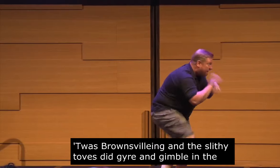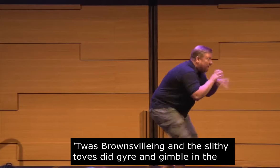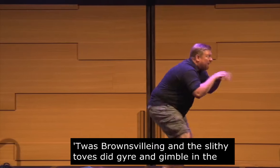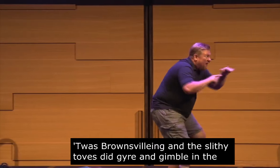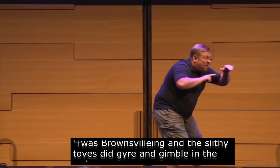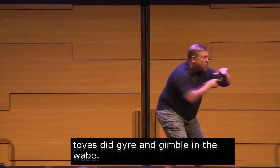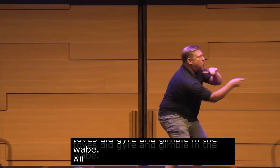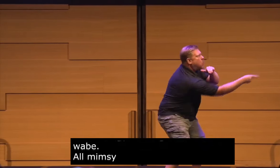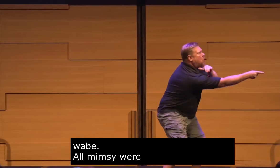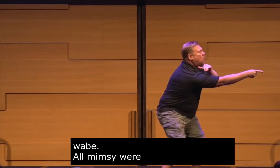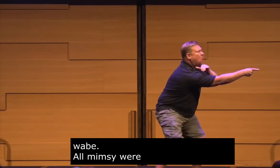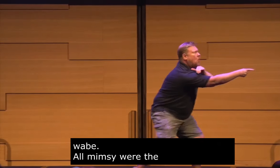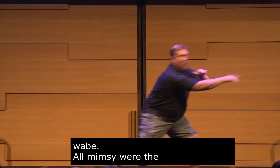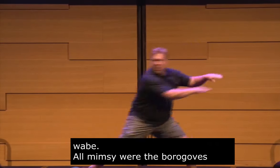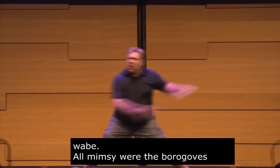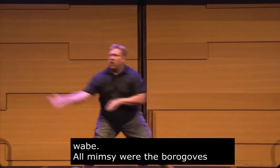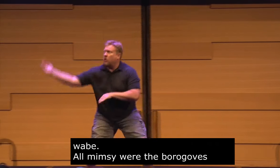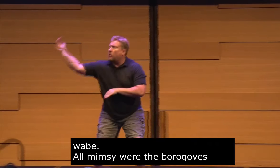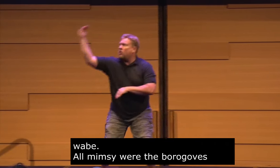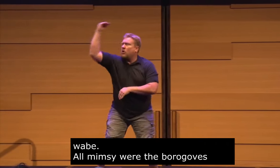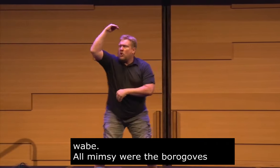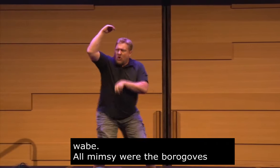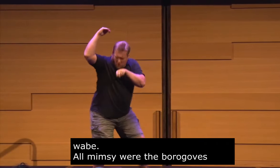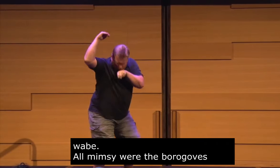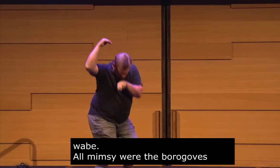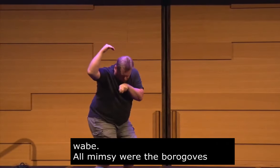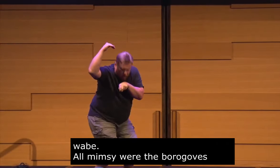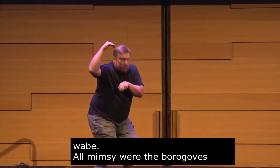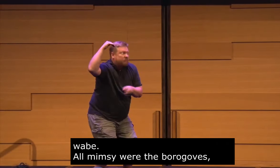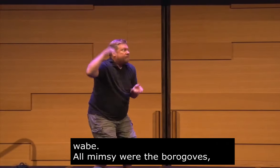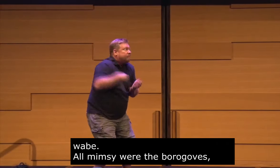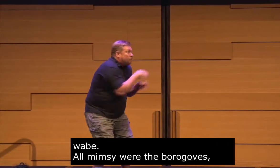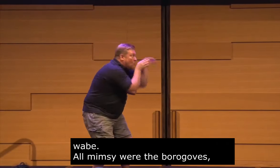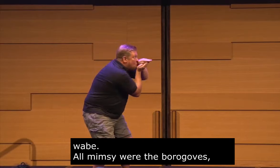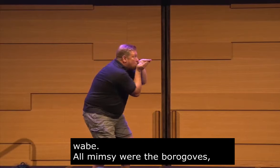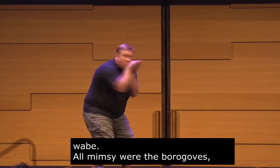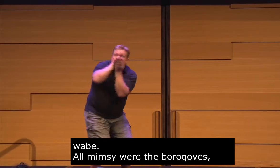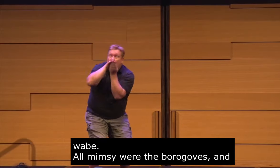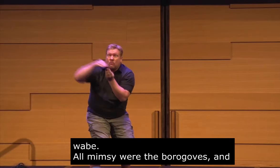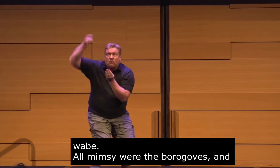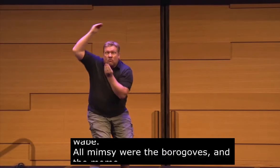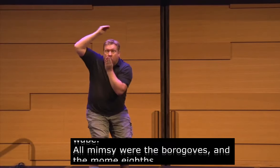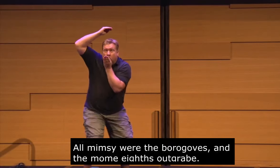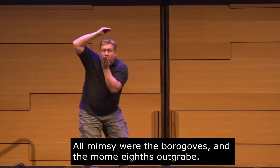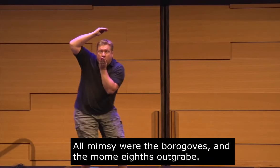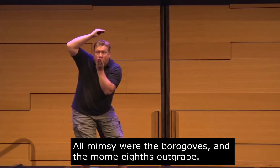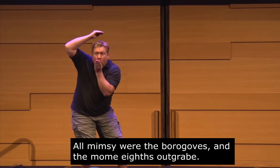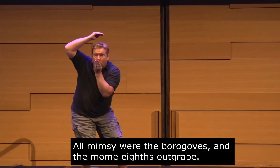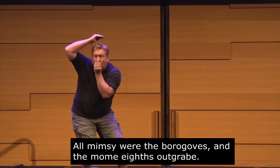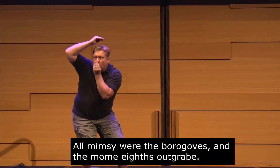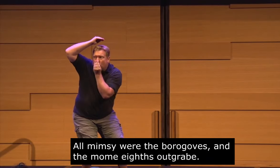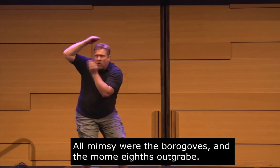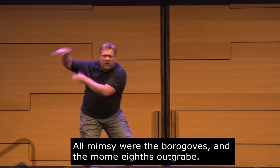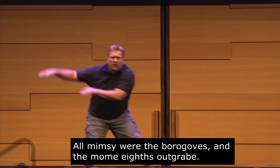All mimsy were the borogoves, and the mome raids outgrabe."